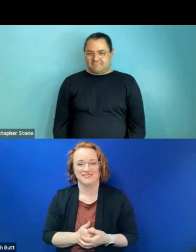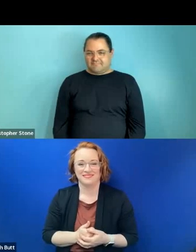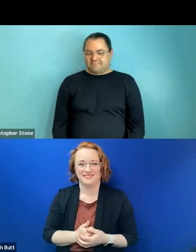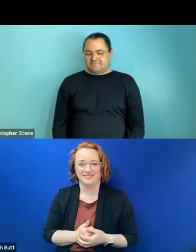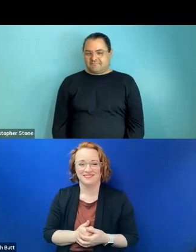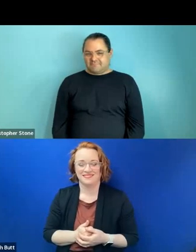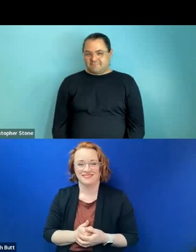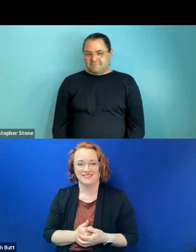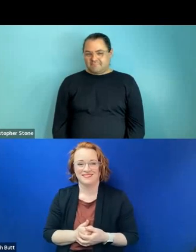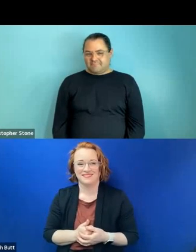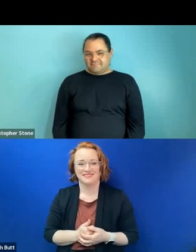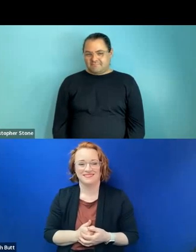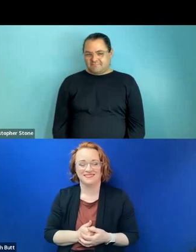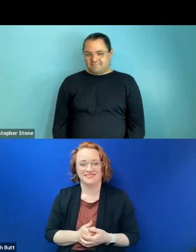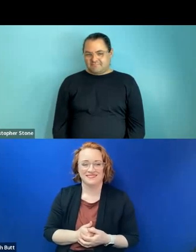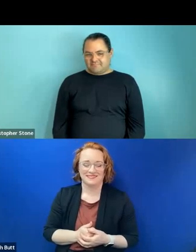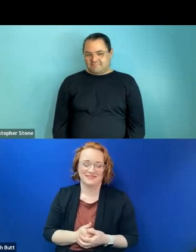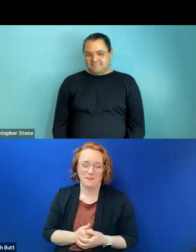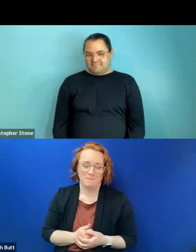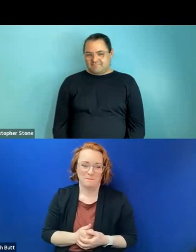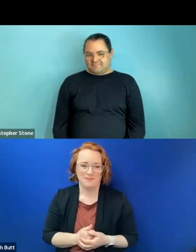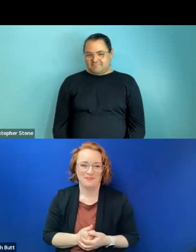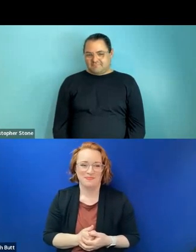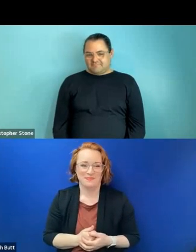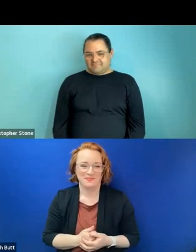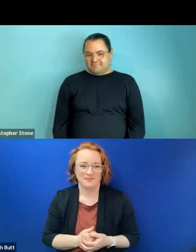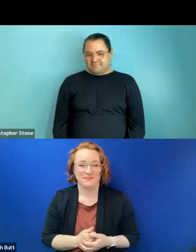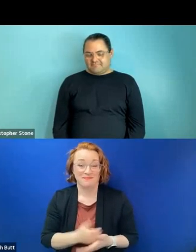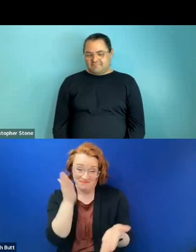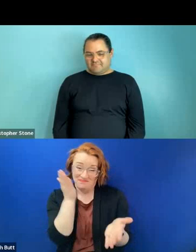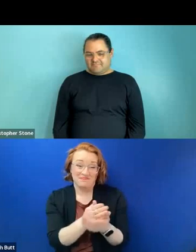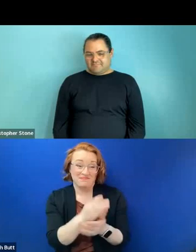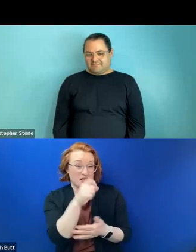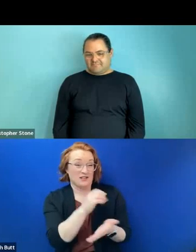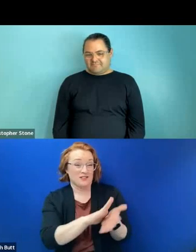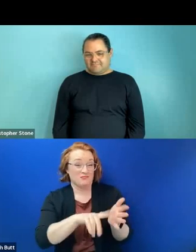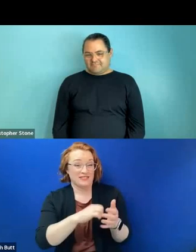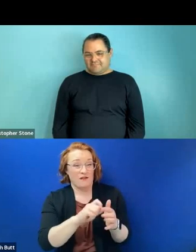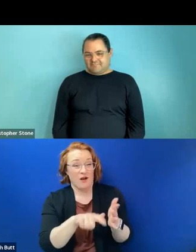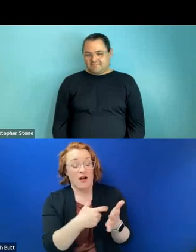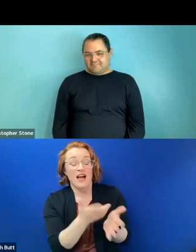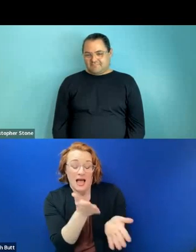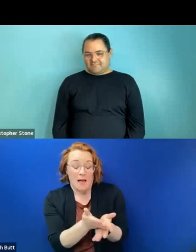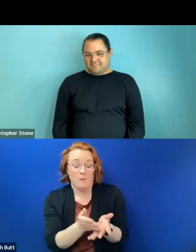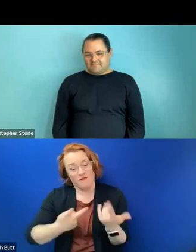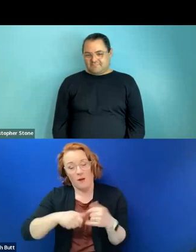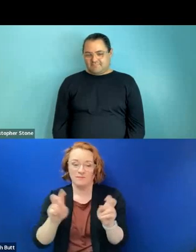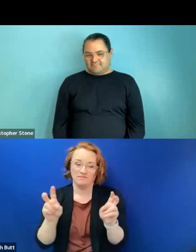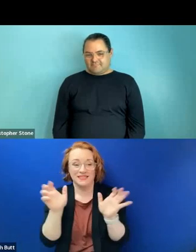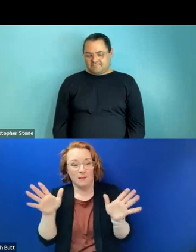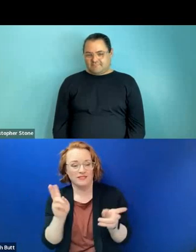So he is one of those. He is one of our celebrity interpreters. Yes, he is one of the celebrities, but also just a very